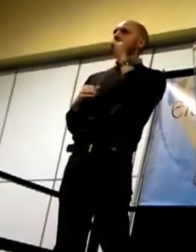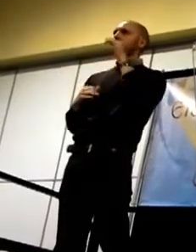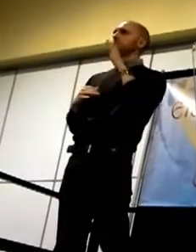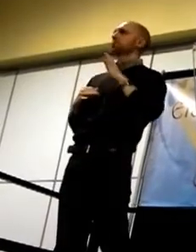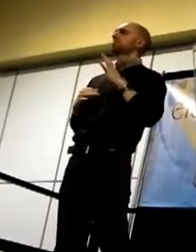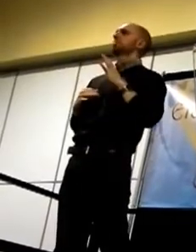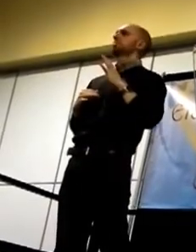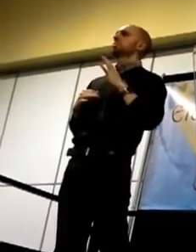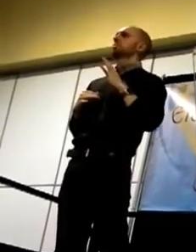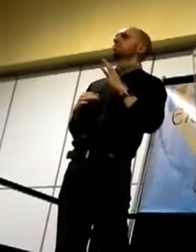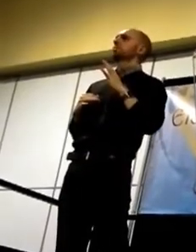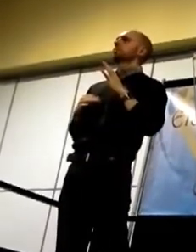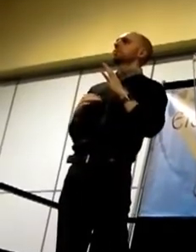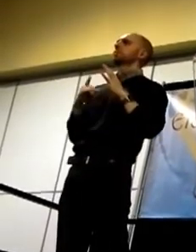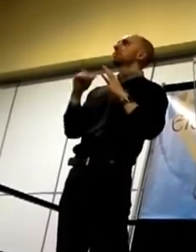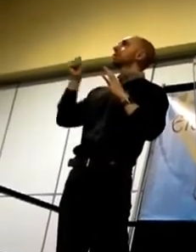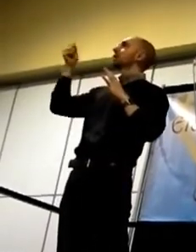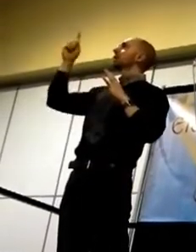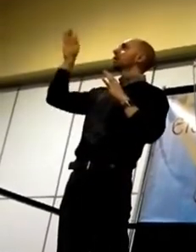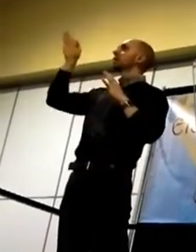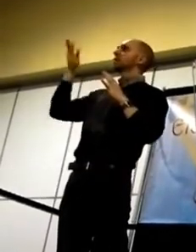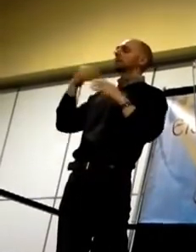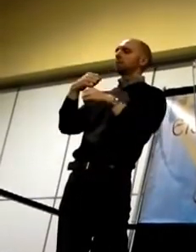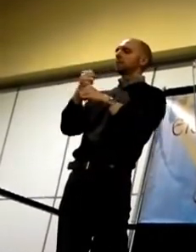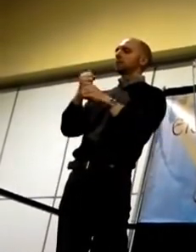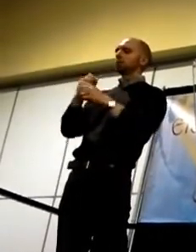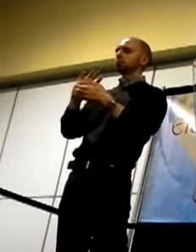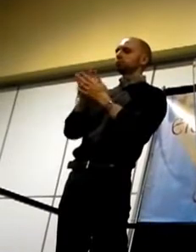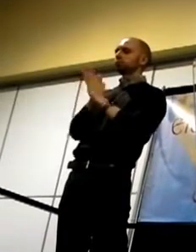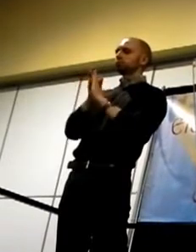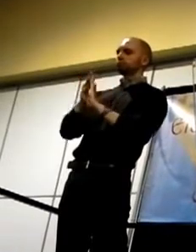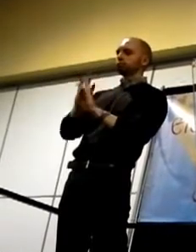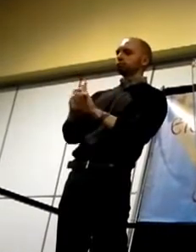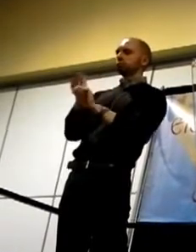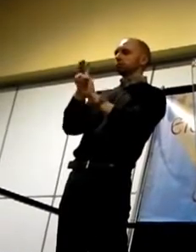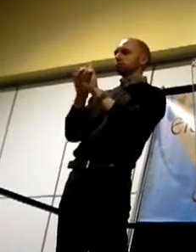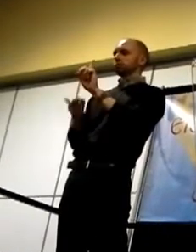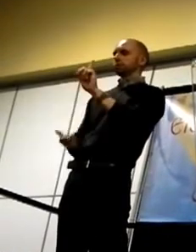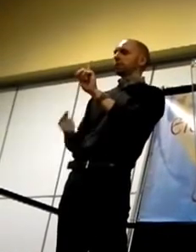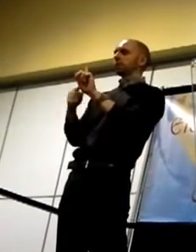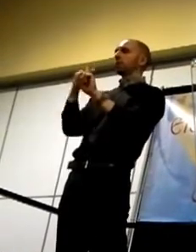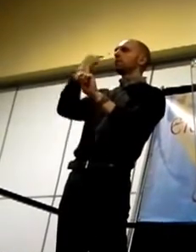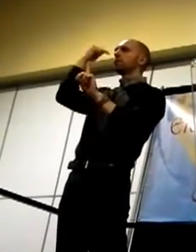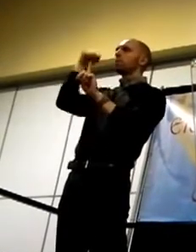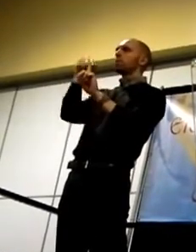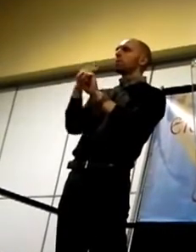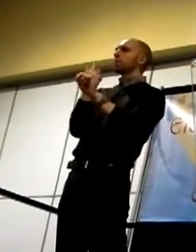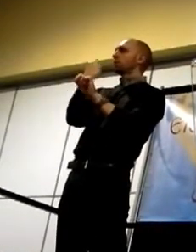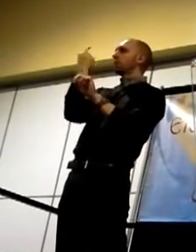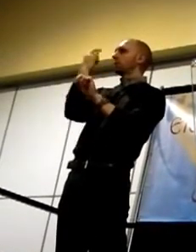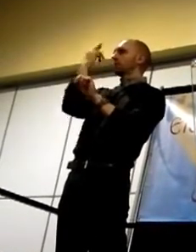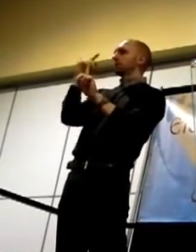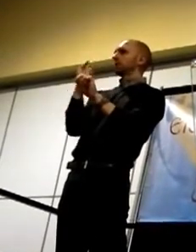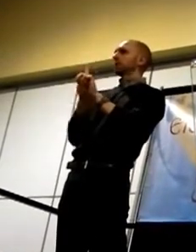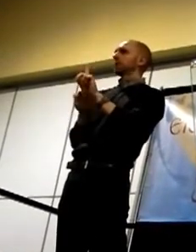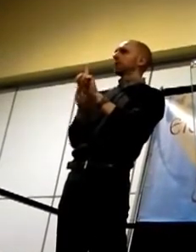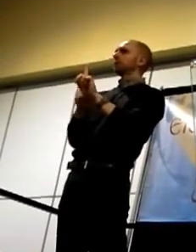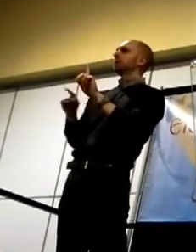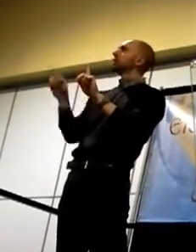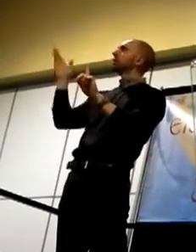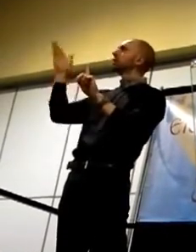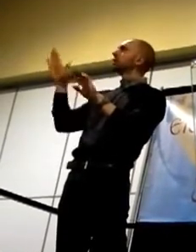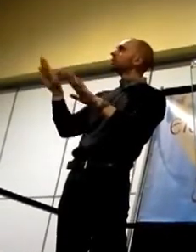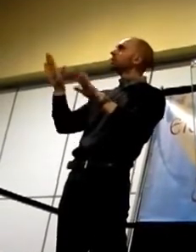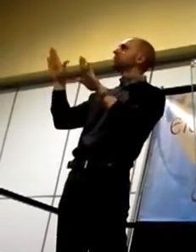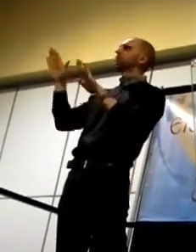for only one purpose. For only one purpose, to worship me. This is your mission, all